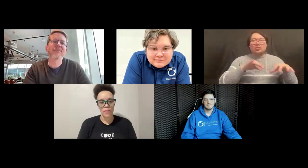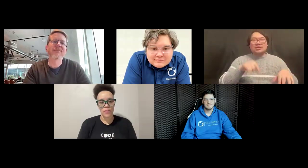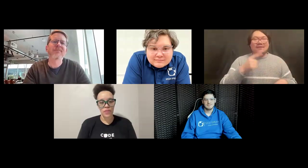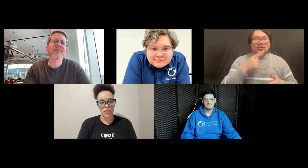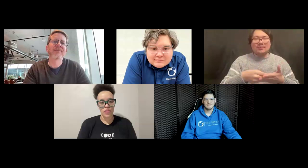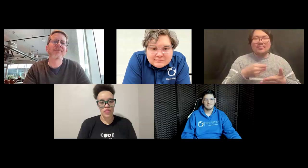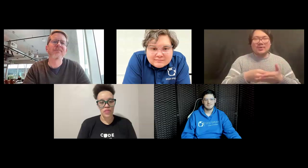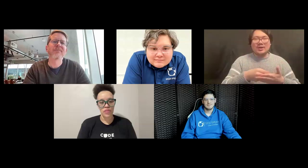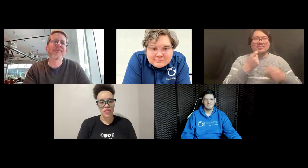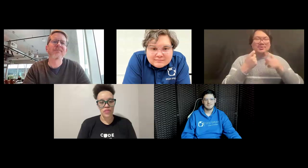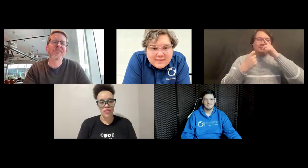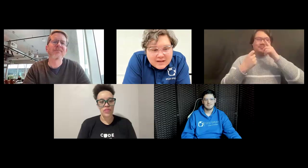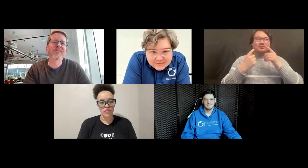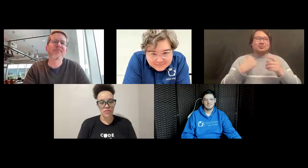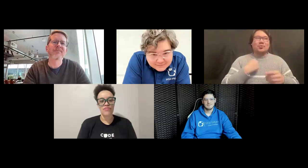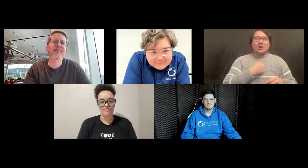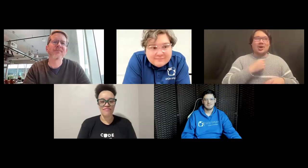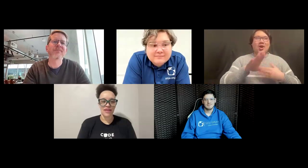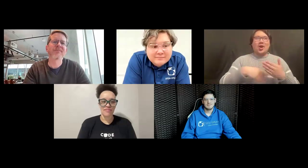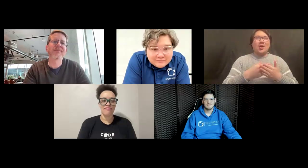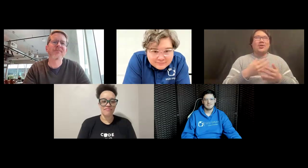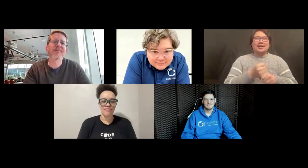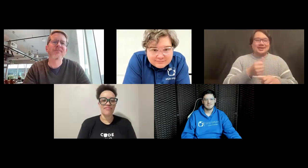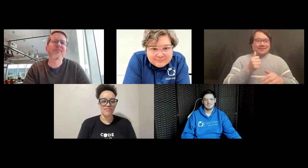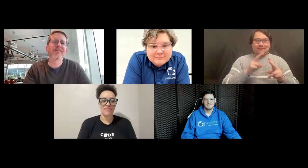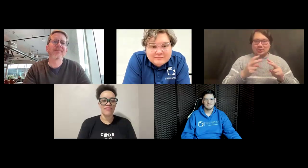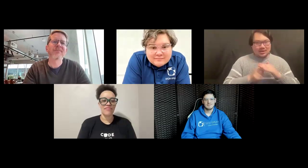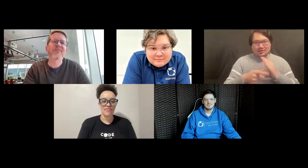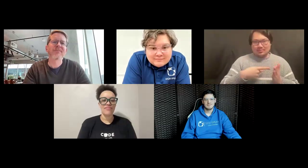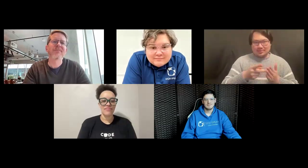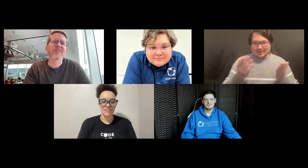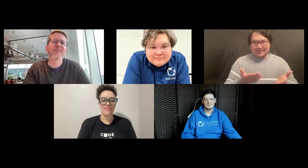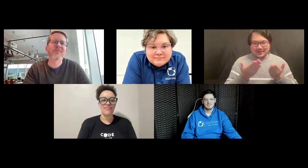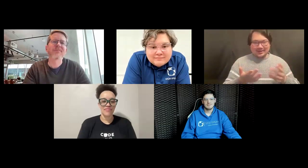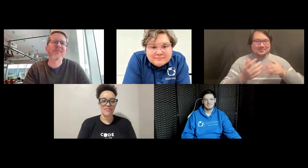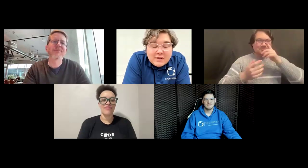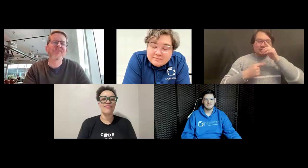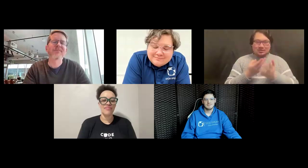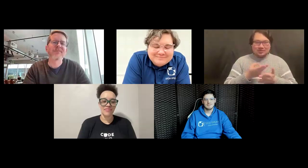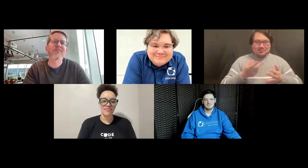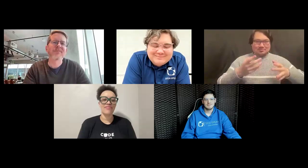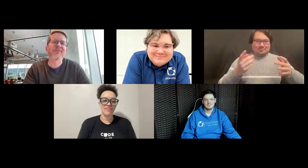we all we don't do this for profit at the end of the day, essentially. We're all getting very underpaid